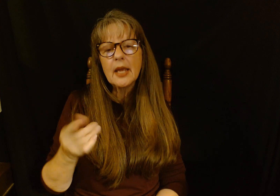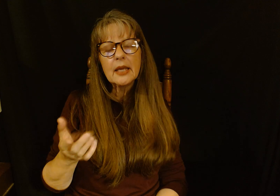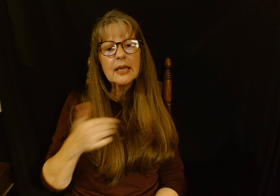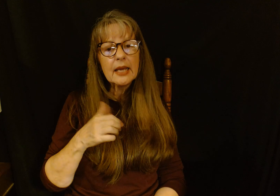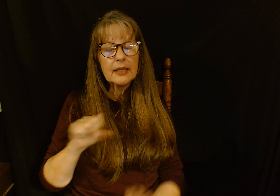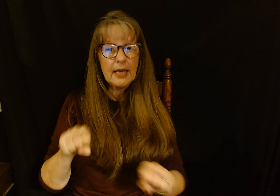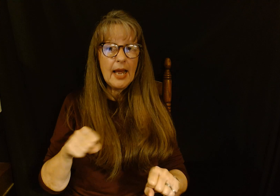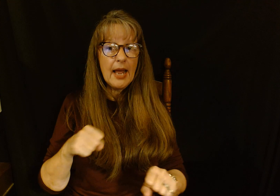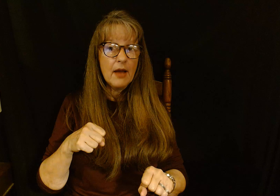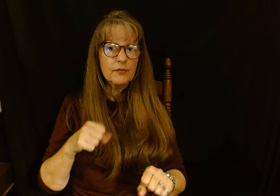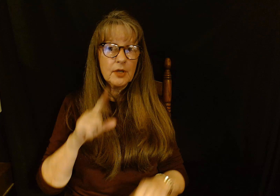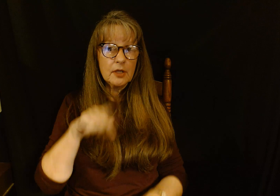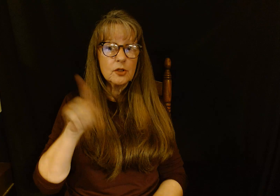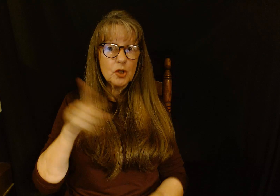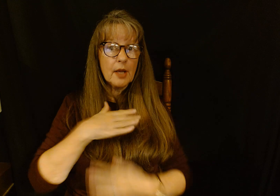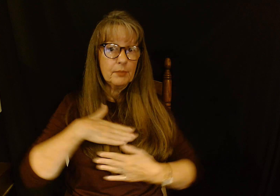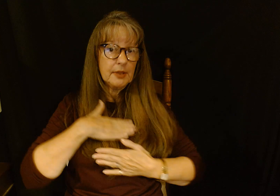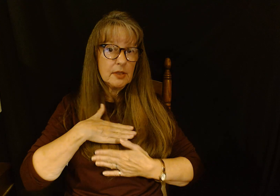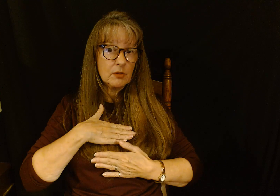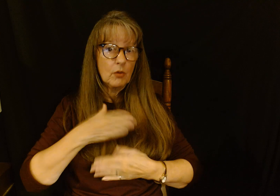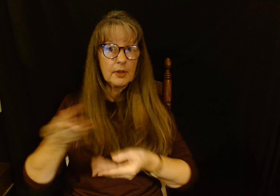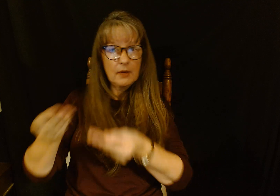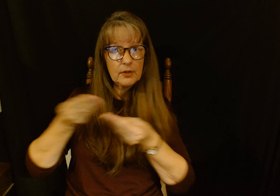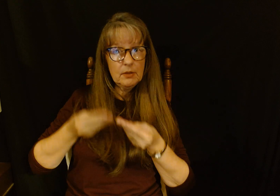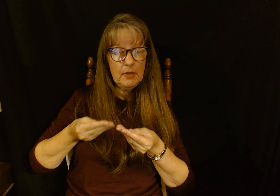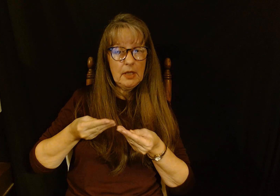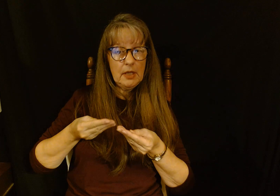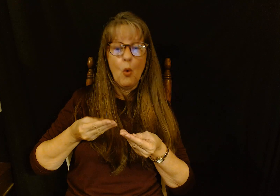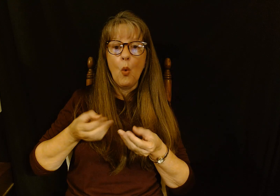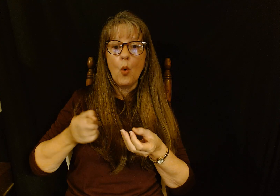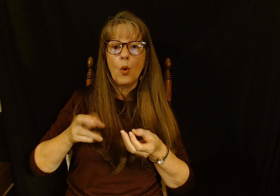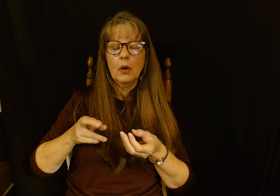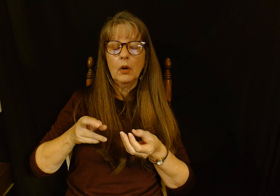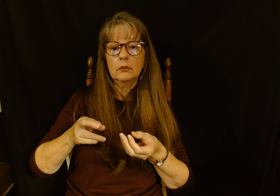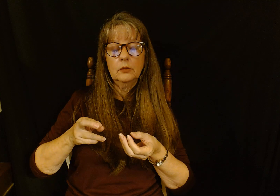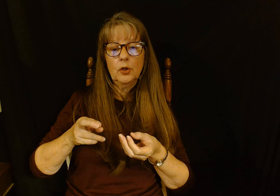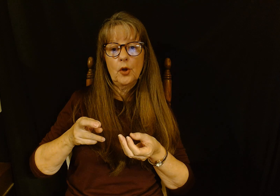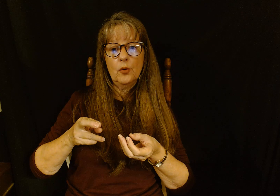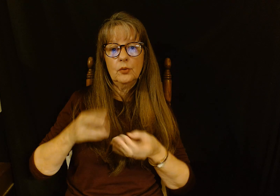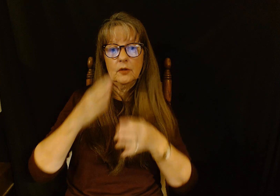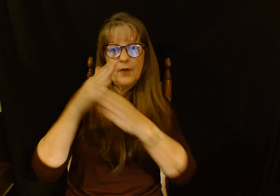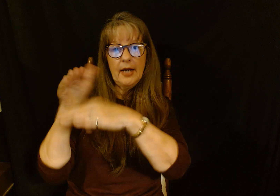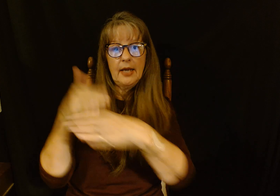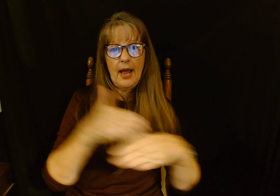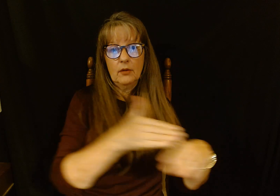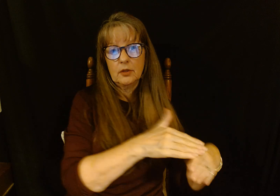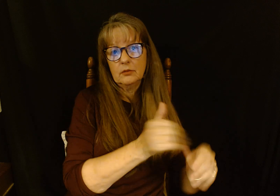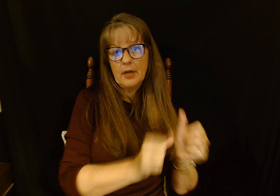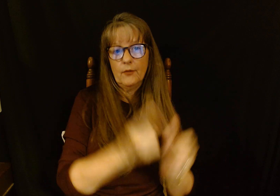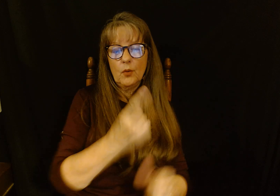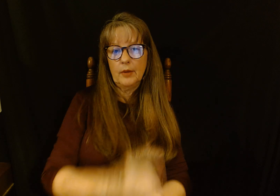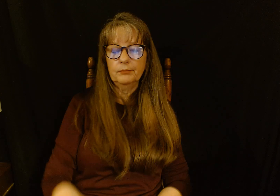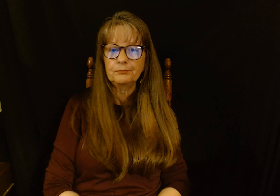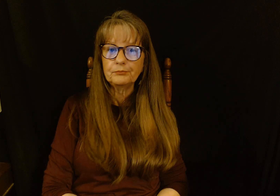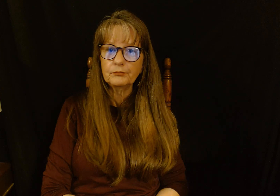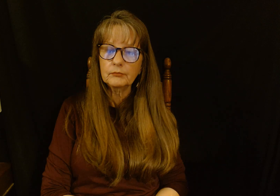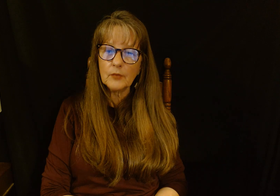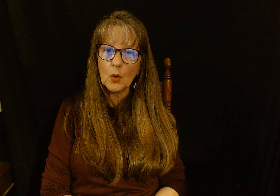Can I have the check, please? Or give it to me, or, divide it out to everyone. One